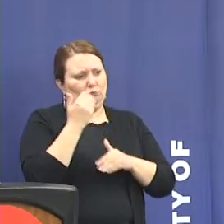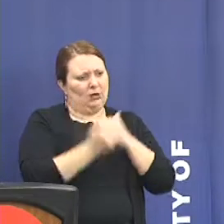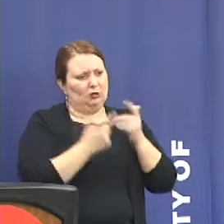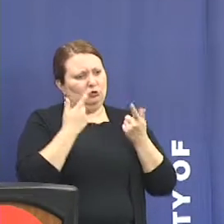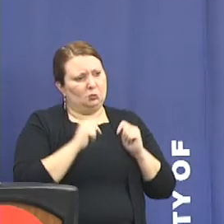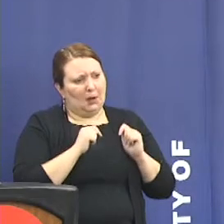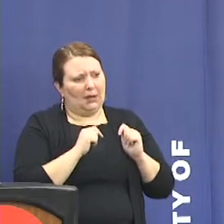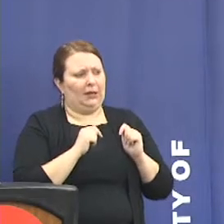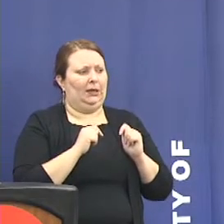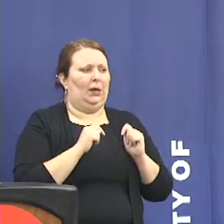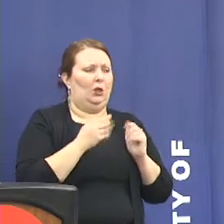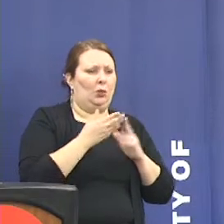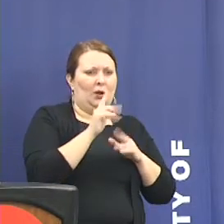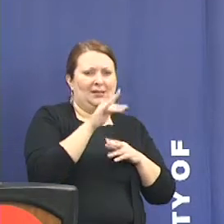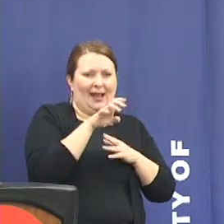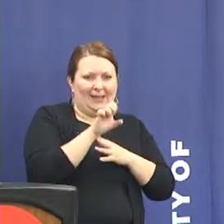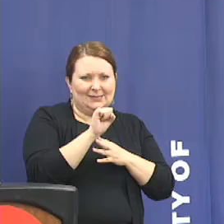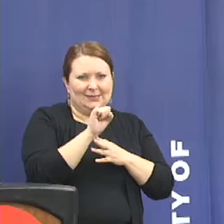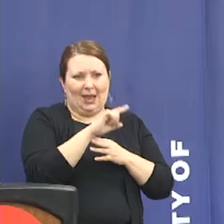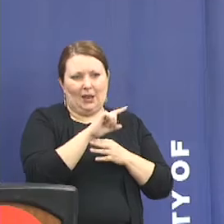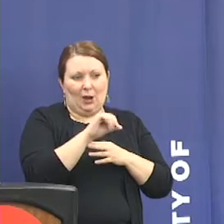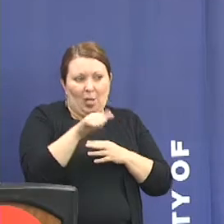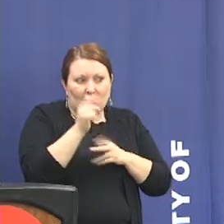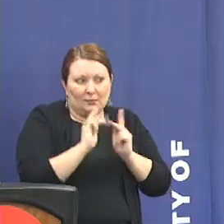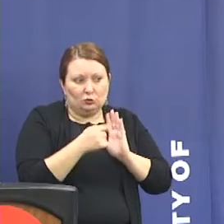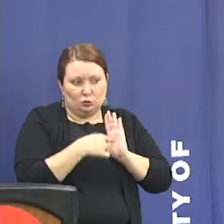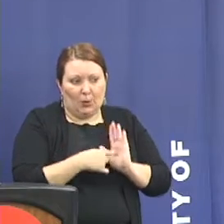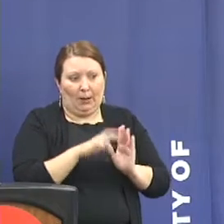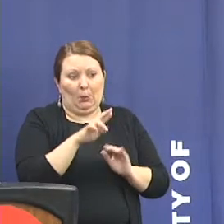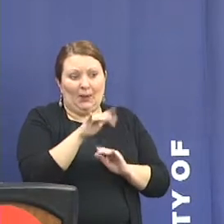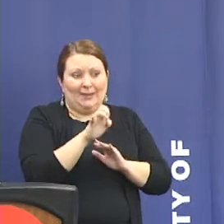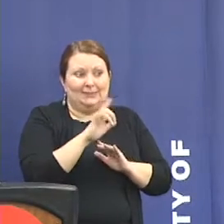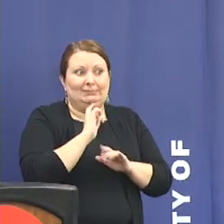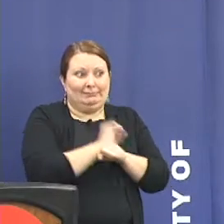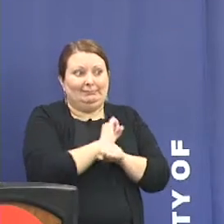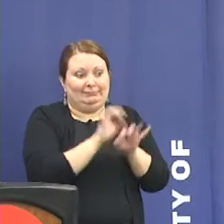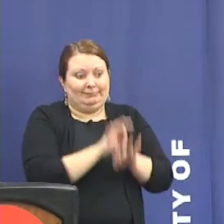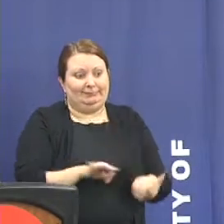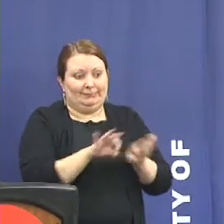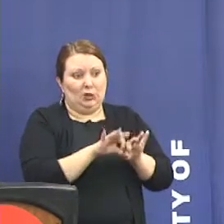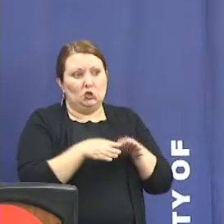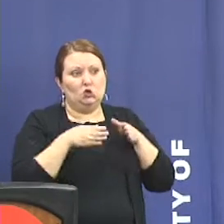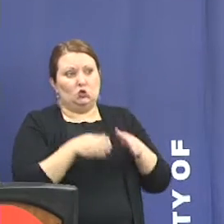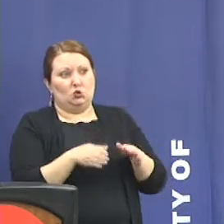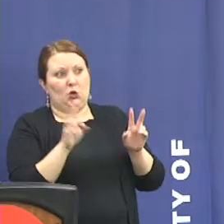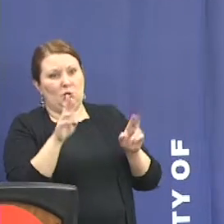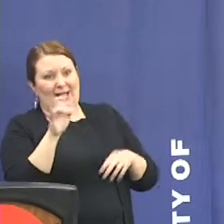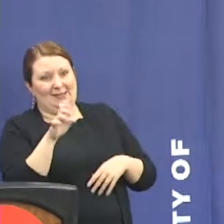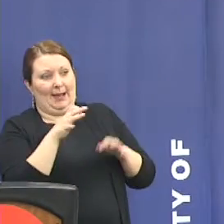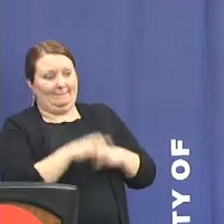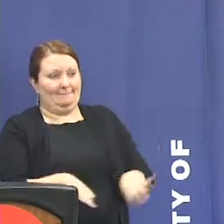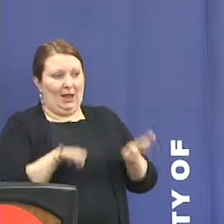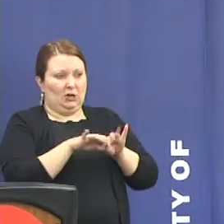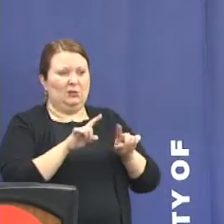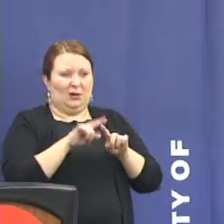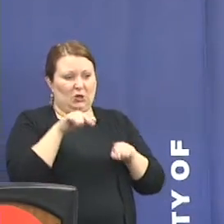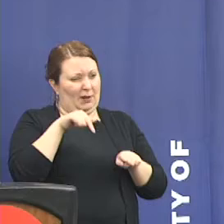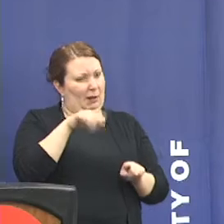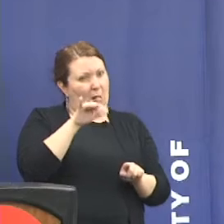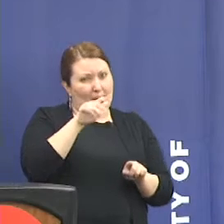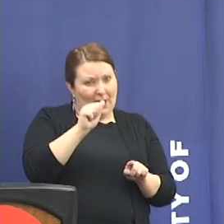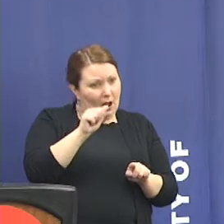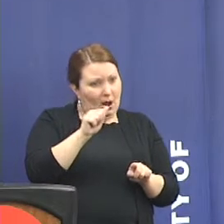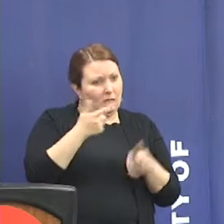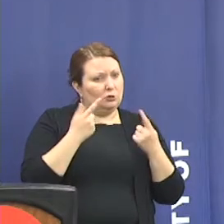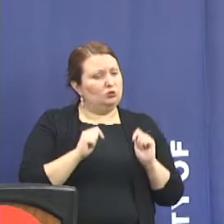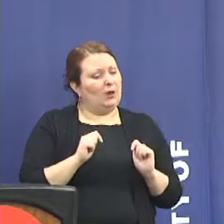trying, through the work of Tejas and others, trying to show that in fact race matters and that street race matters, but in fact in Colombia, when they